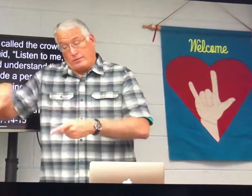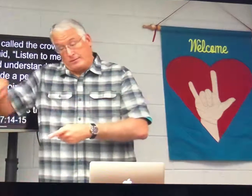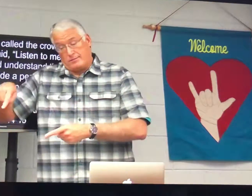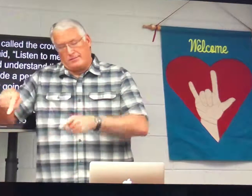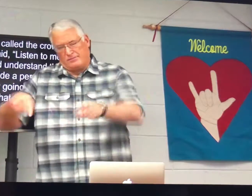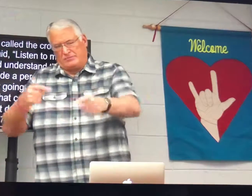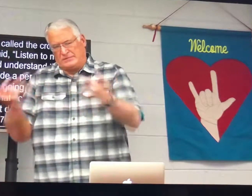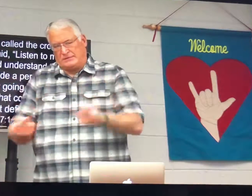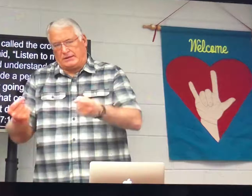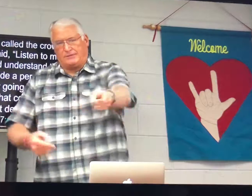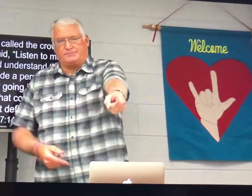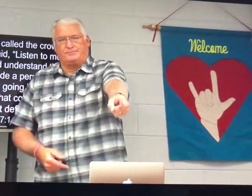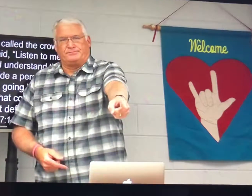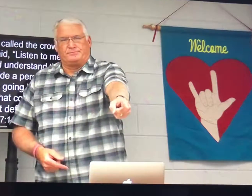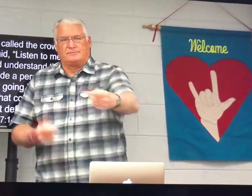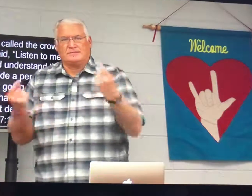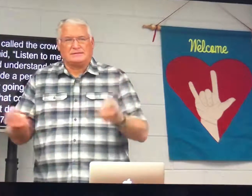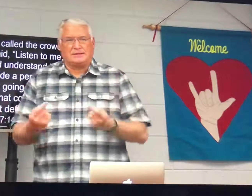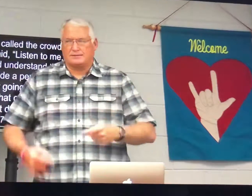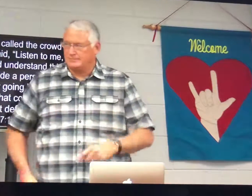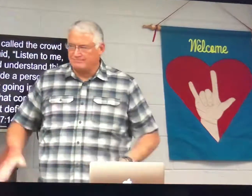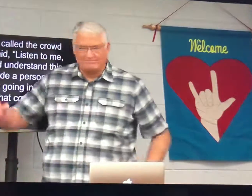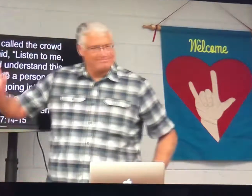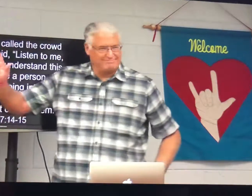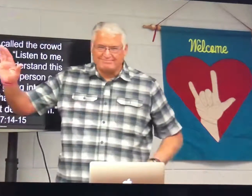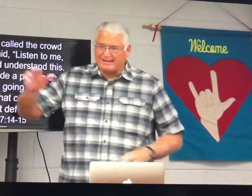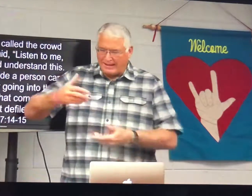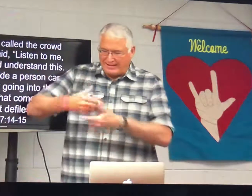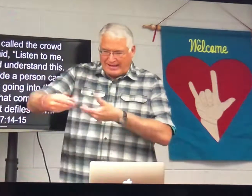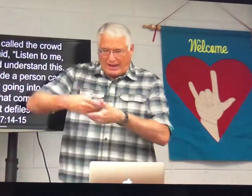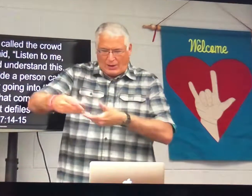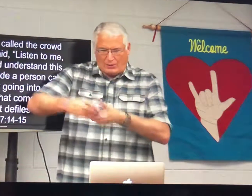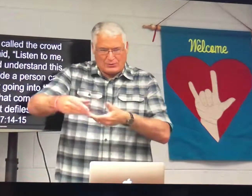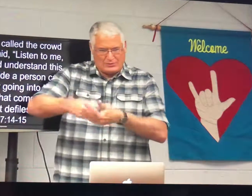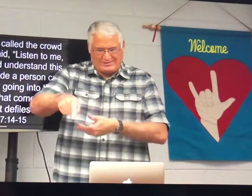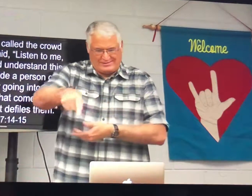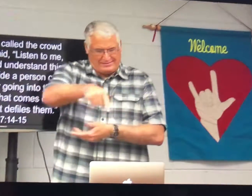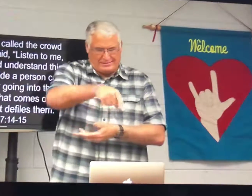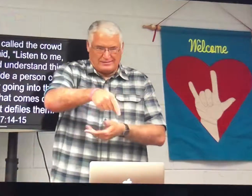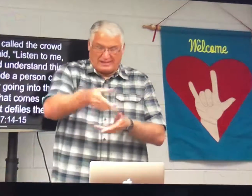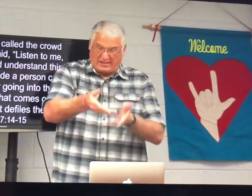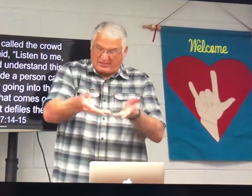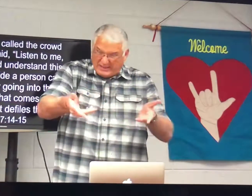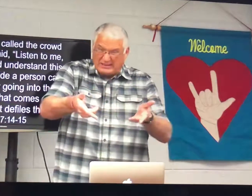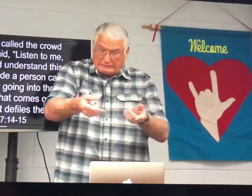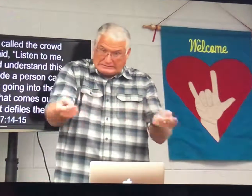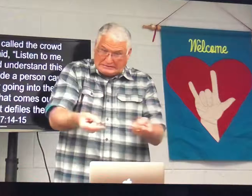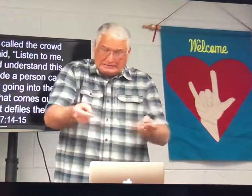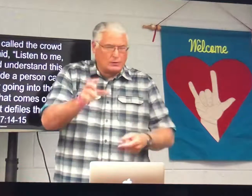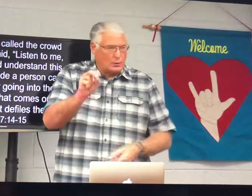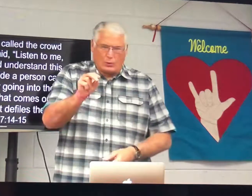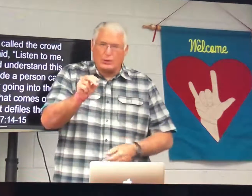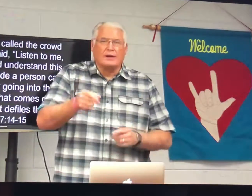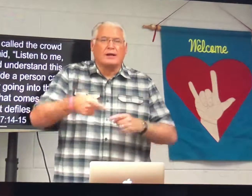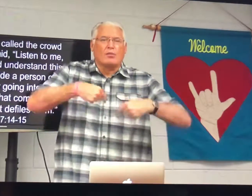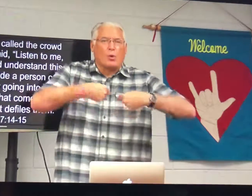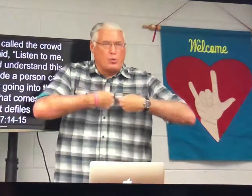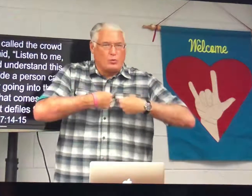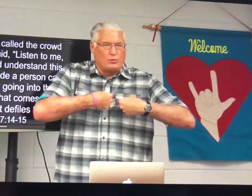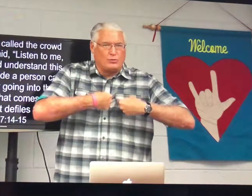and move the power spot. You've got to get some lift, some height on that shot, but to left and to 364,